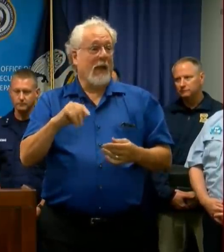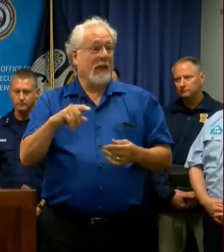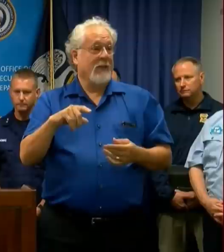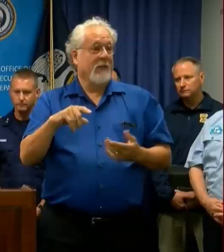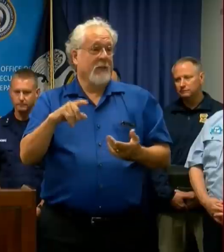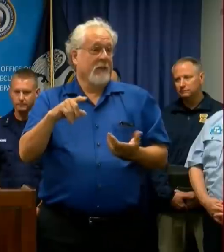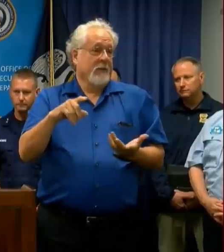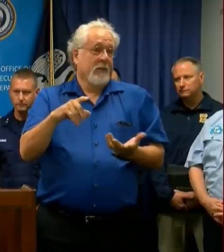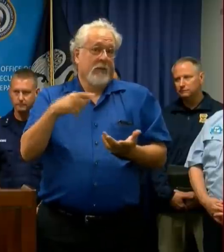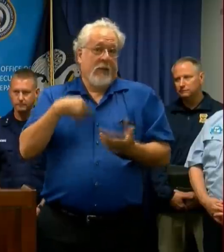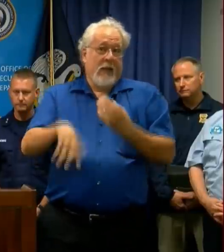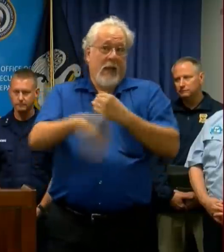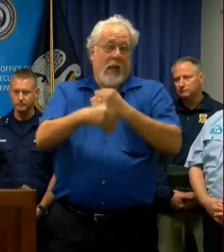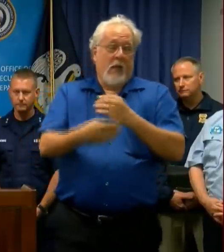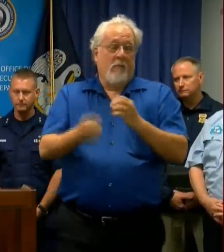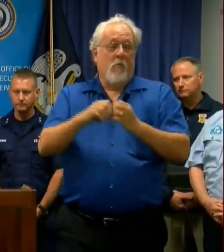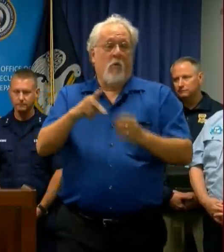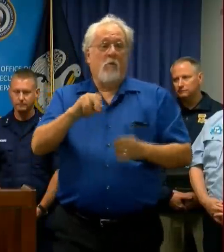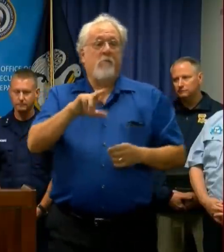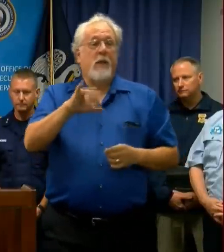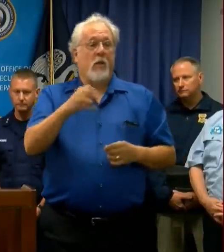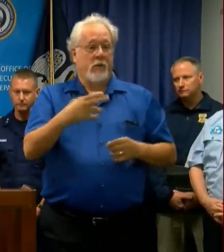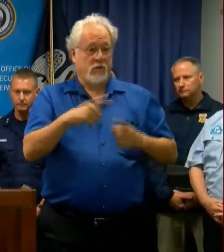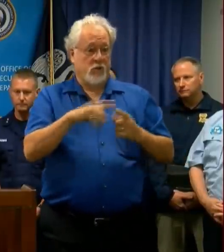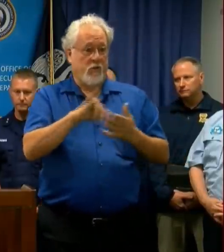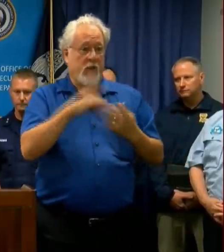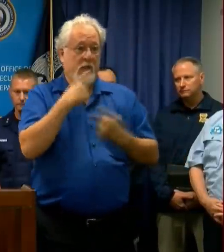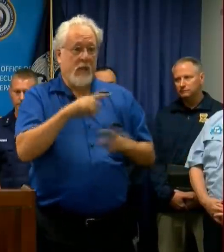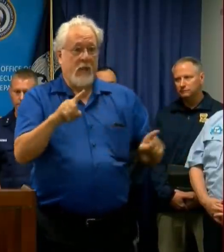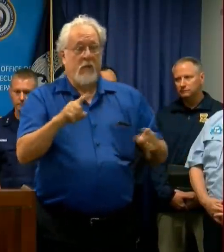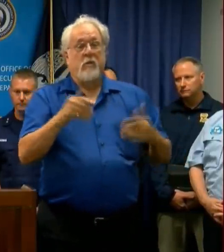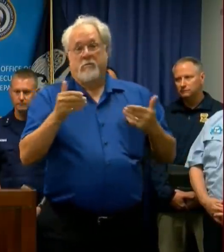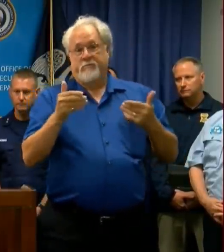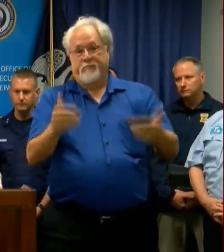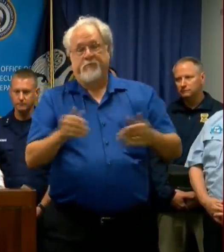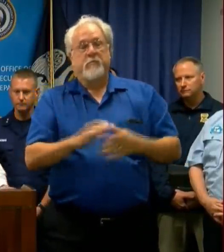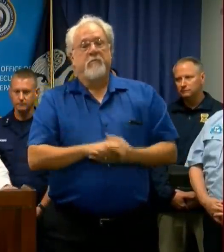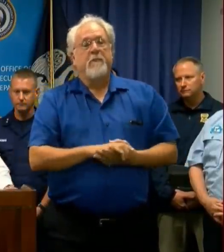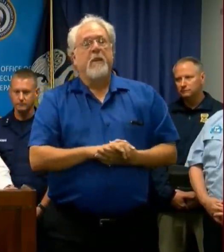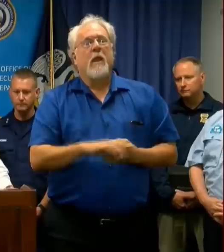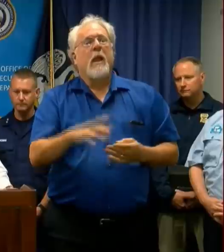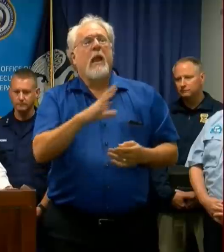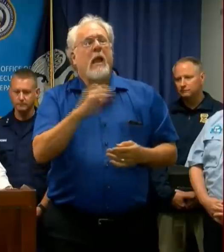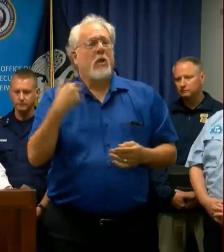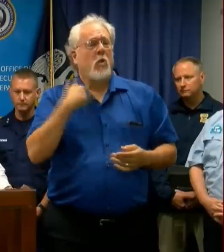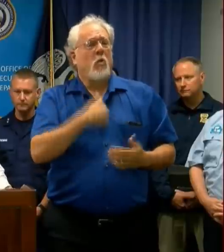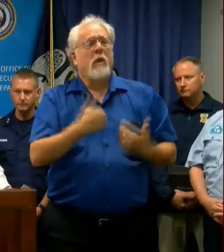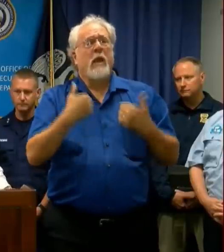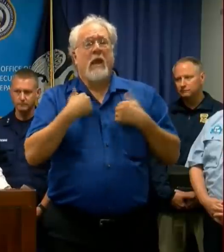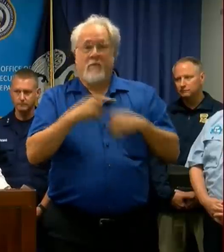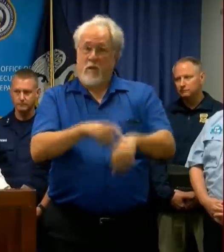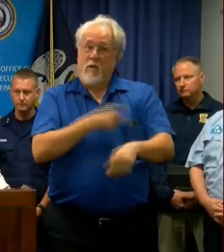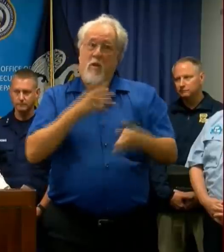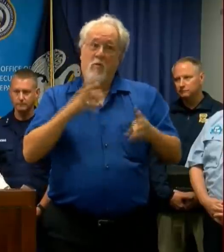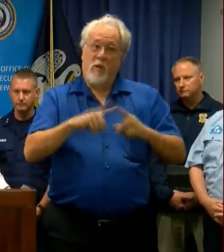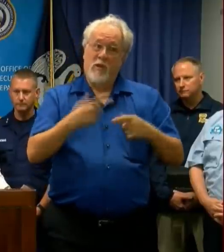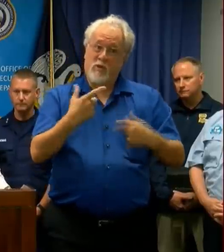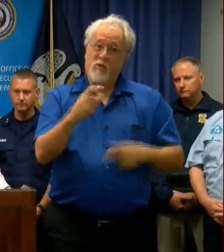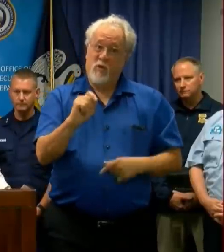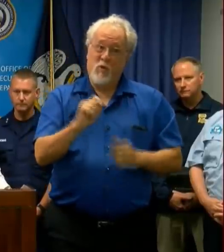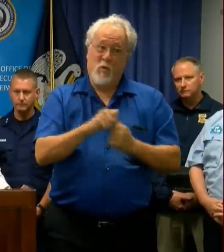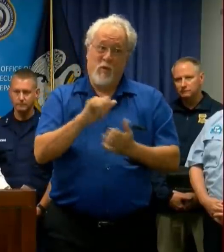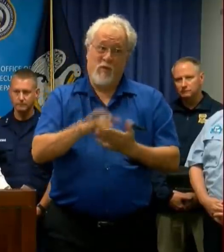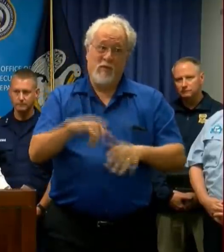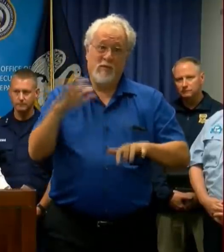we can add additional parishes to the declaration moving forward. And we do have a long way to go with this